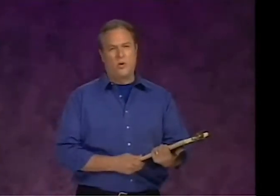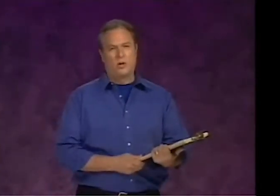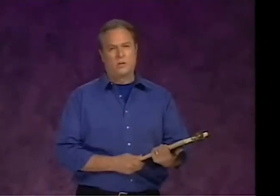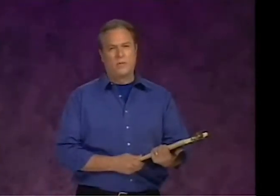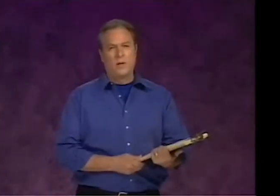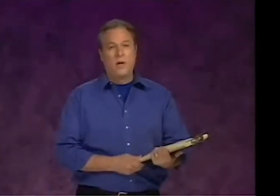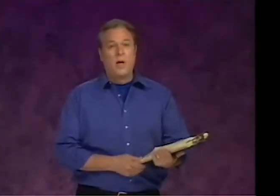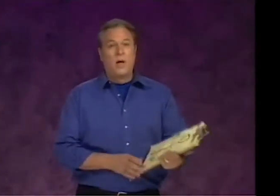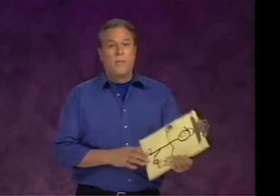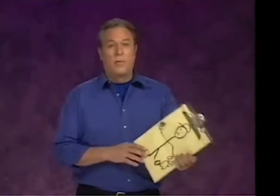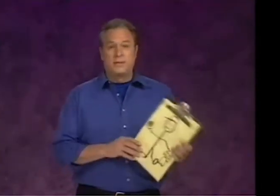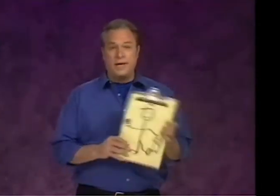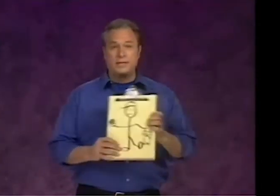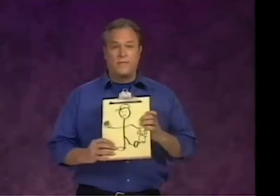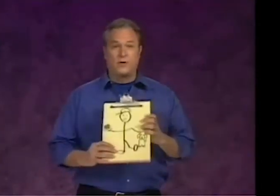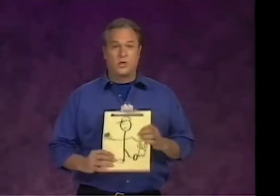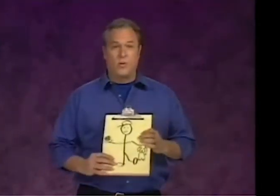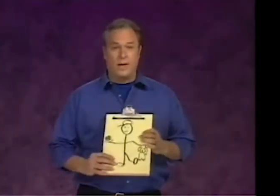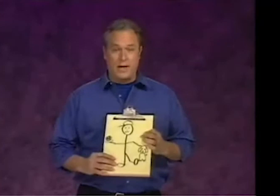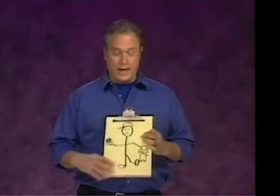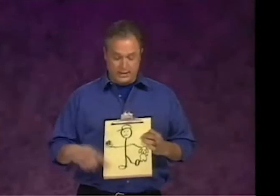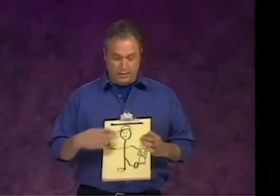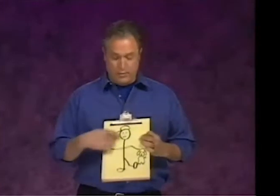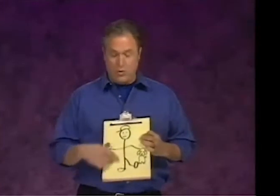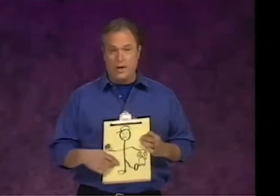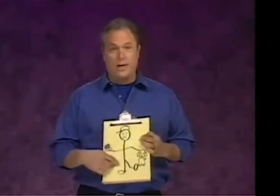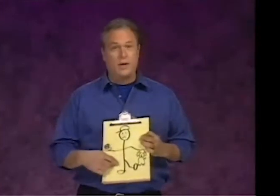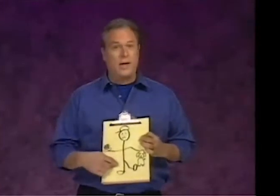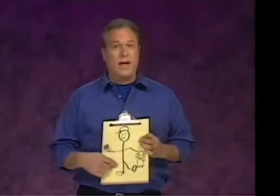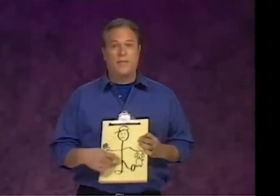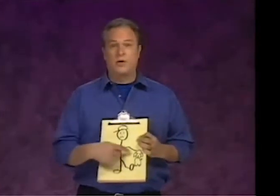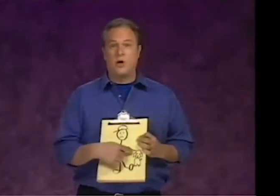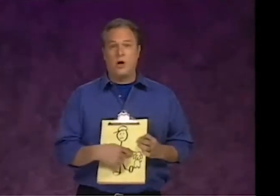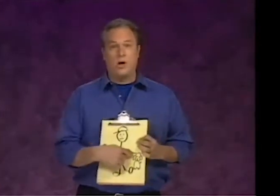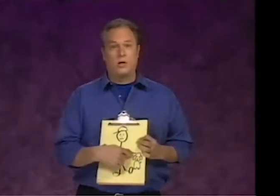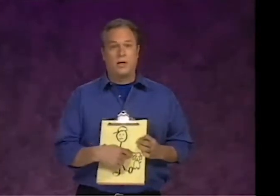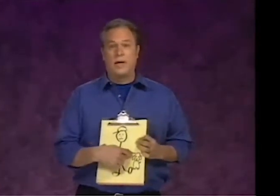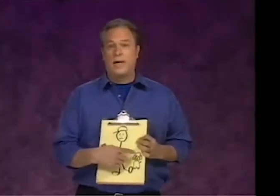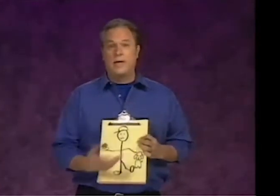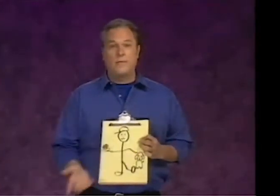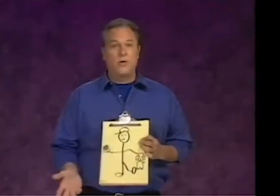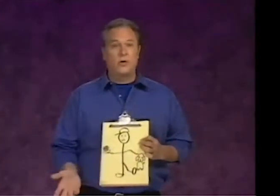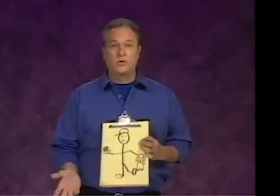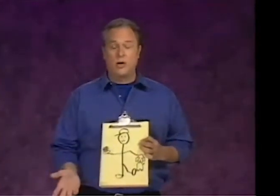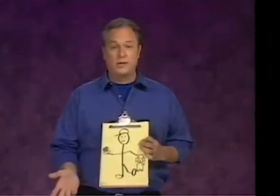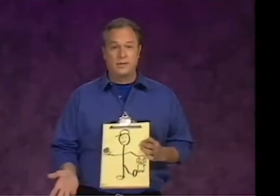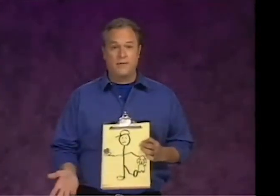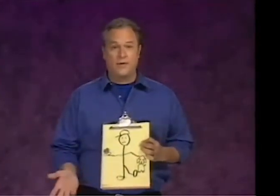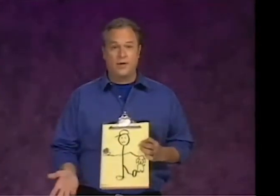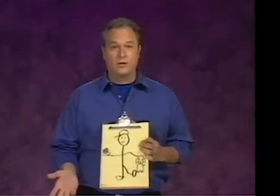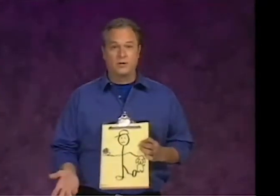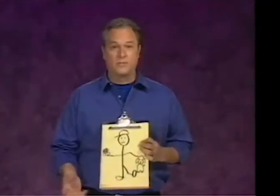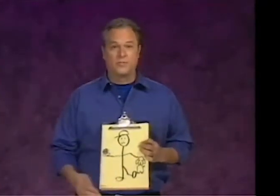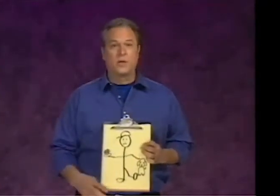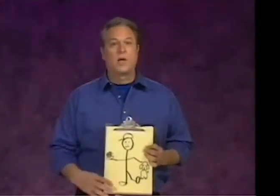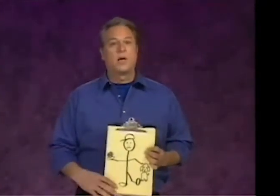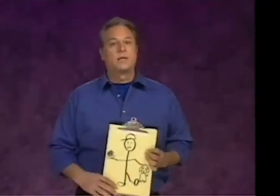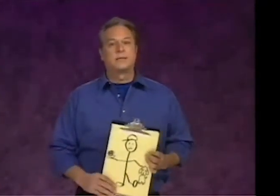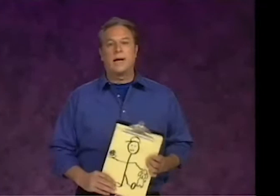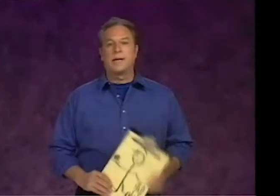homework, but it was easy for us to recognize the boy and the dog even though they're drawn as stick figures. Sign